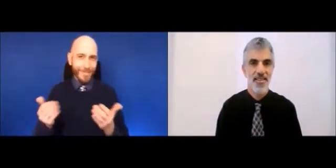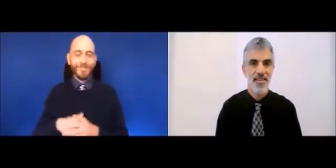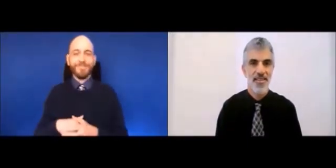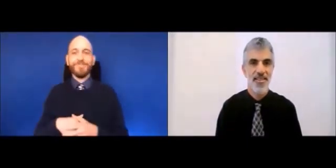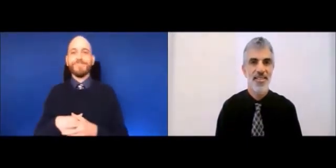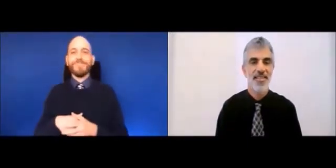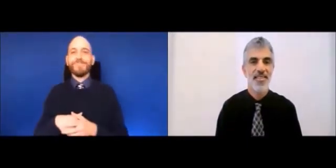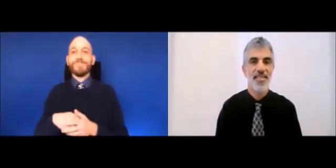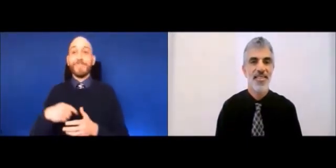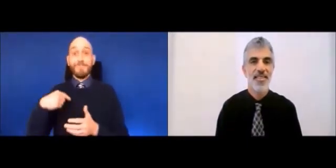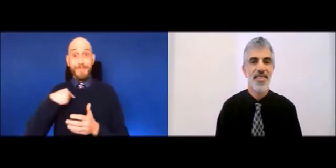area.